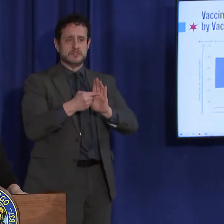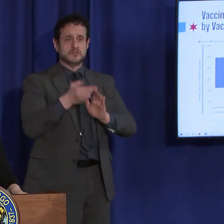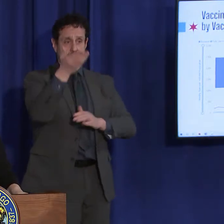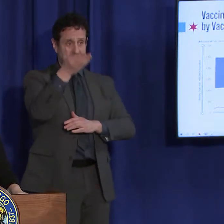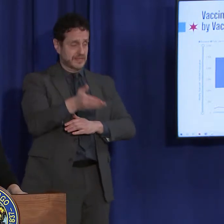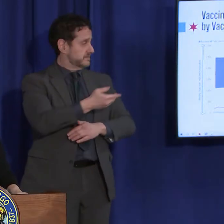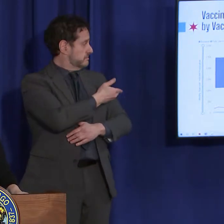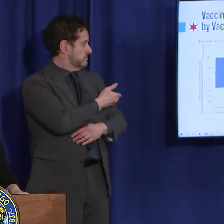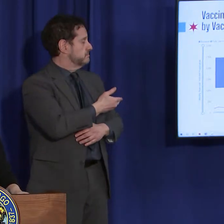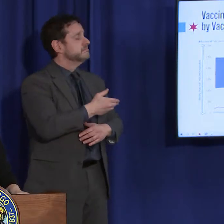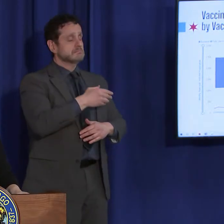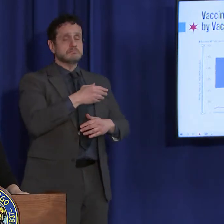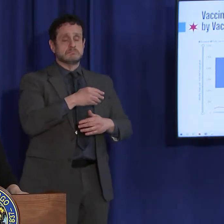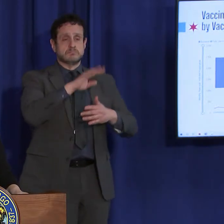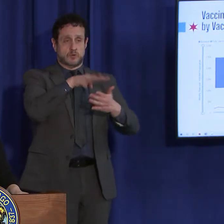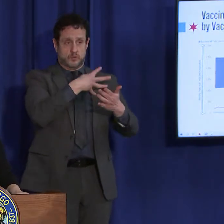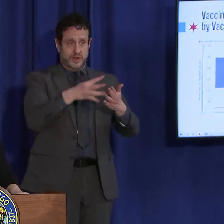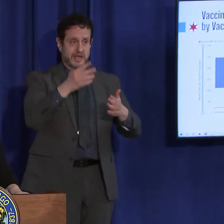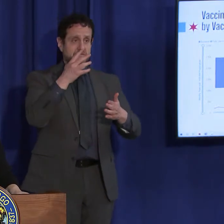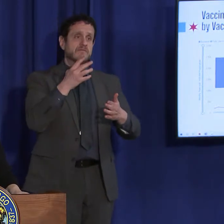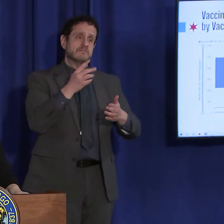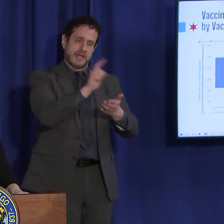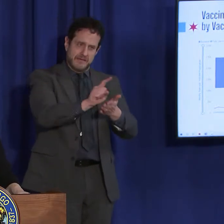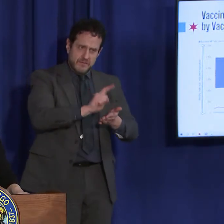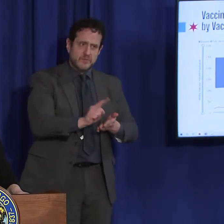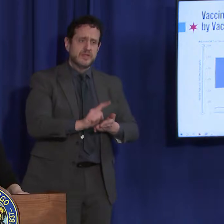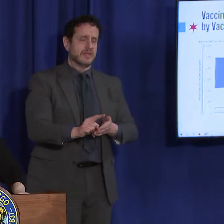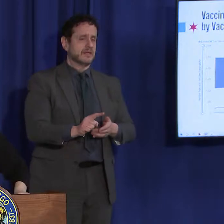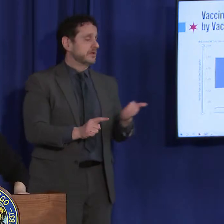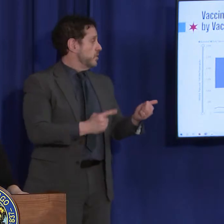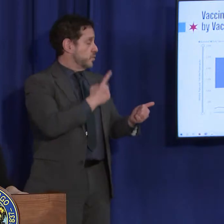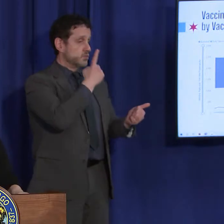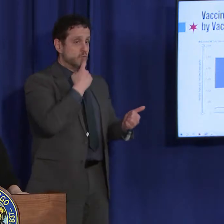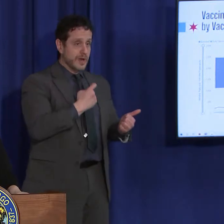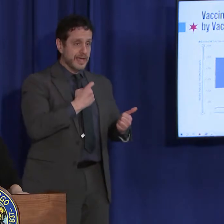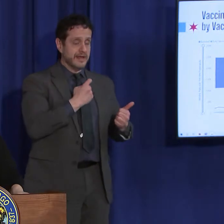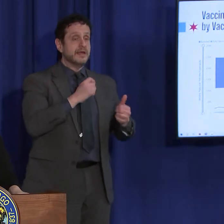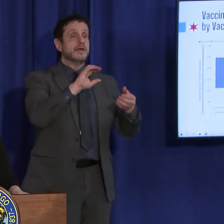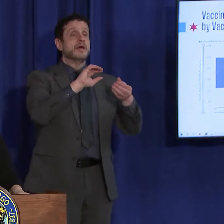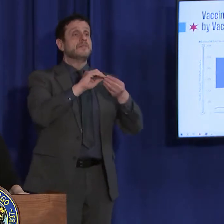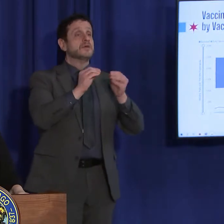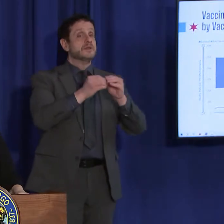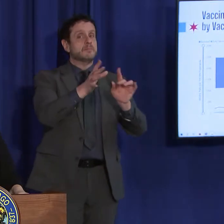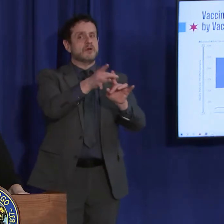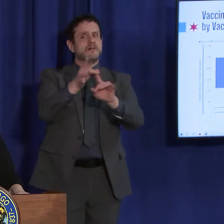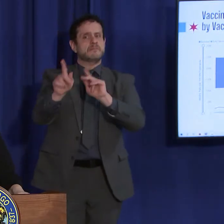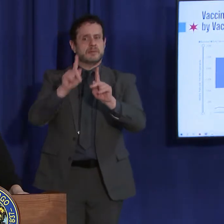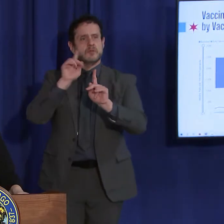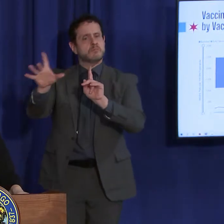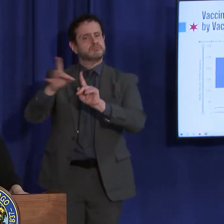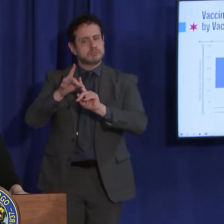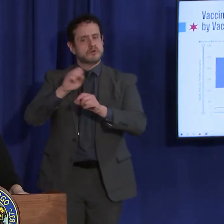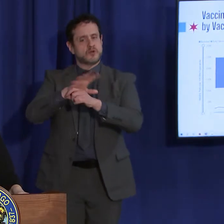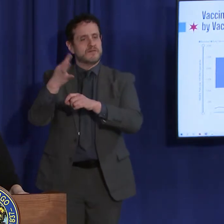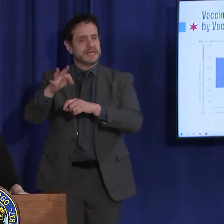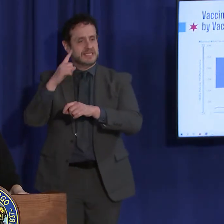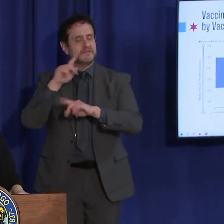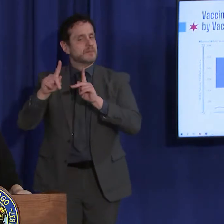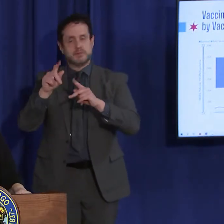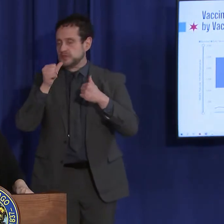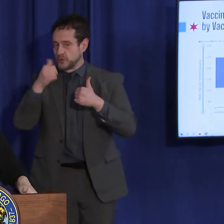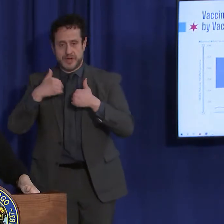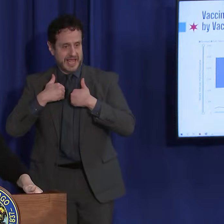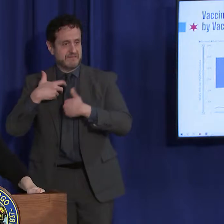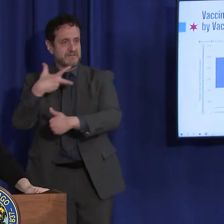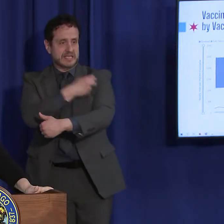week shows what the case rates look like in red there in unvaccinated Chicagoans, in light blue in vaccinated,